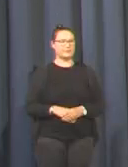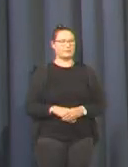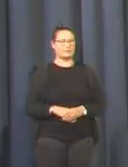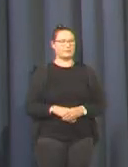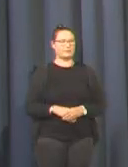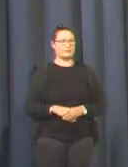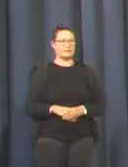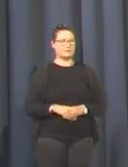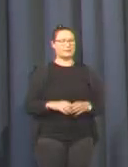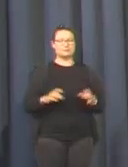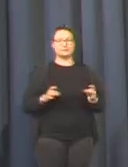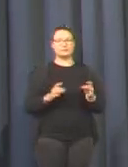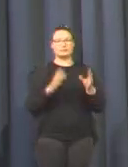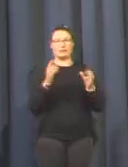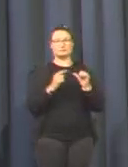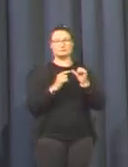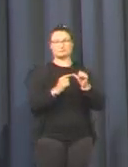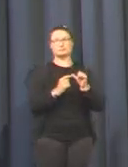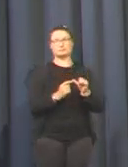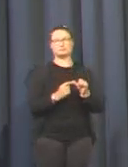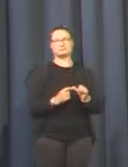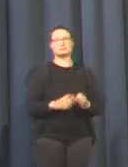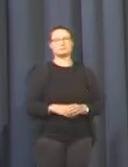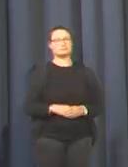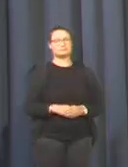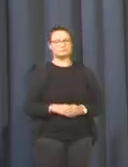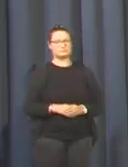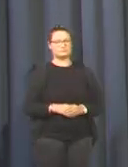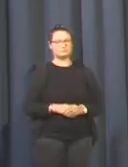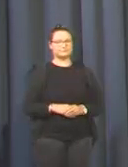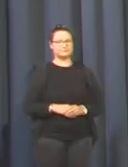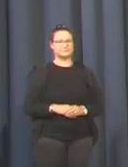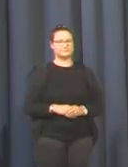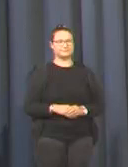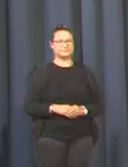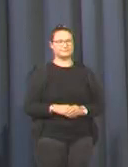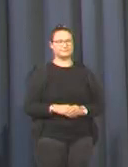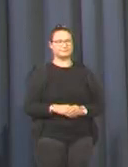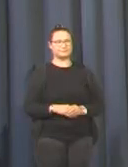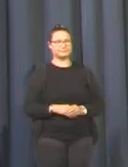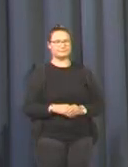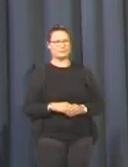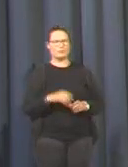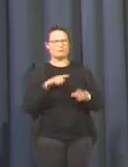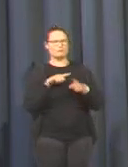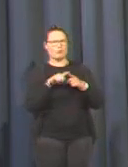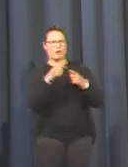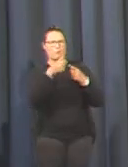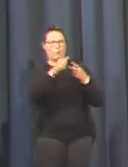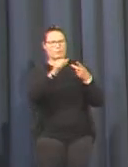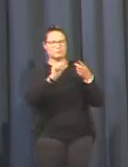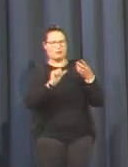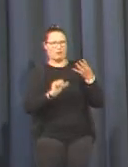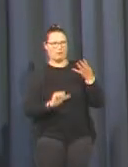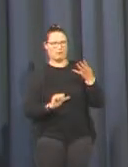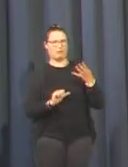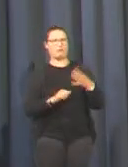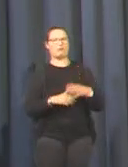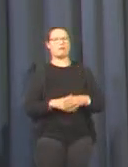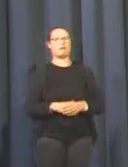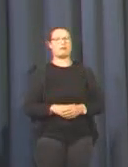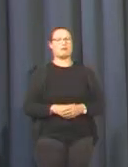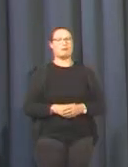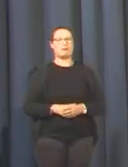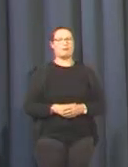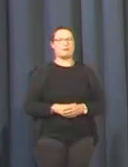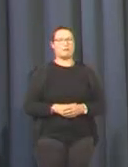So to start that off, I'll try and do these in order. So for